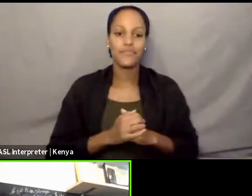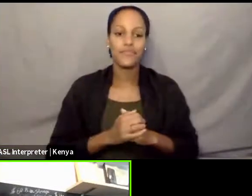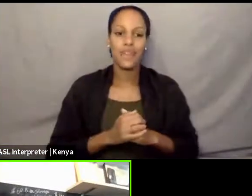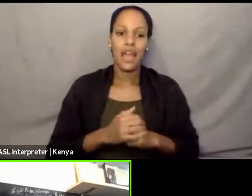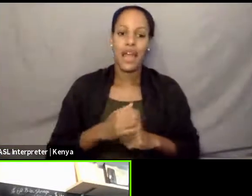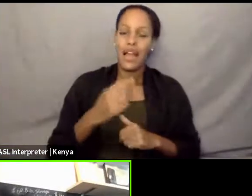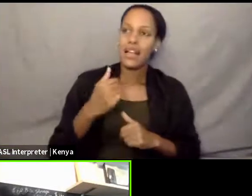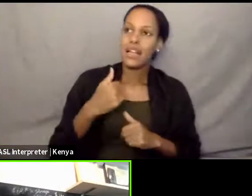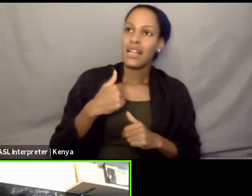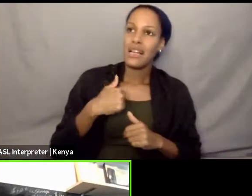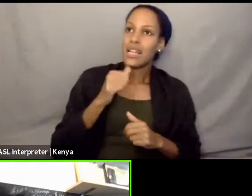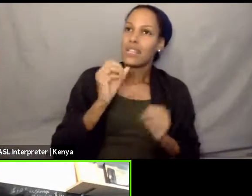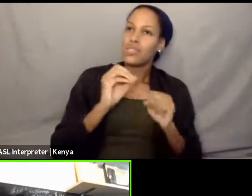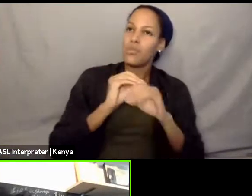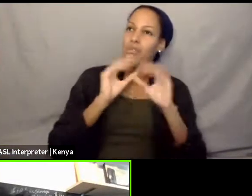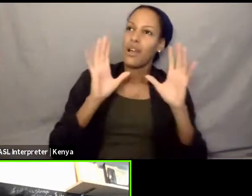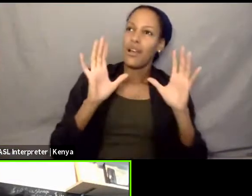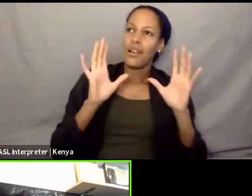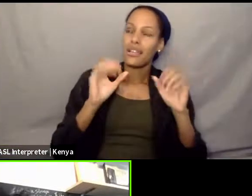It wasn't exactly a surprise